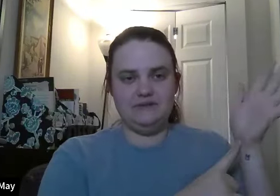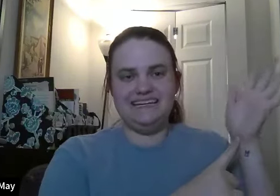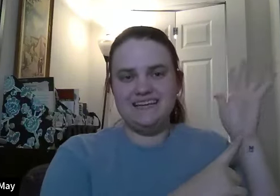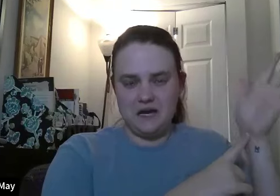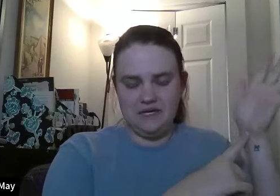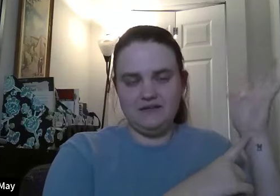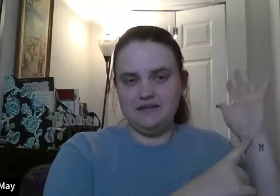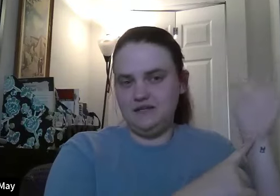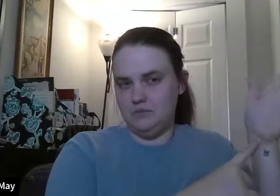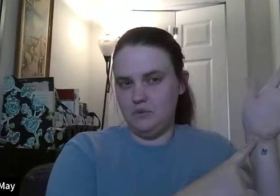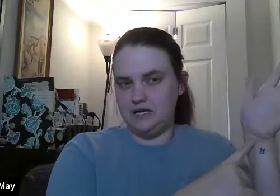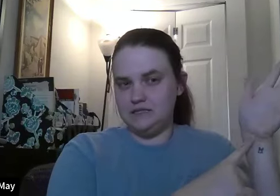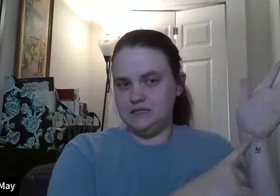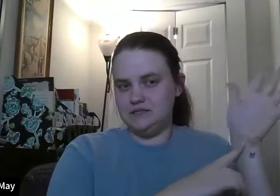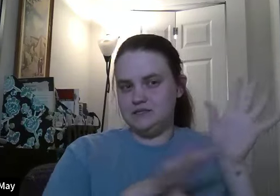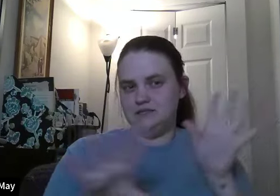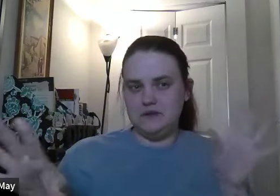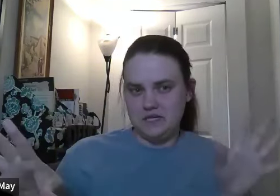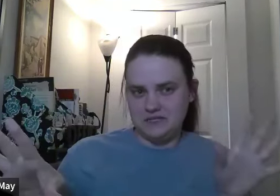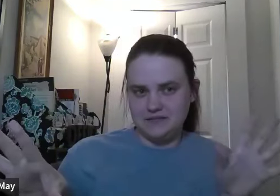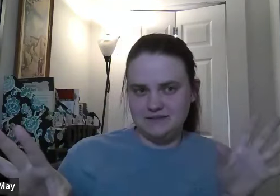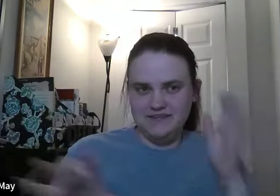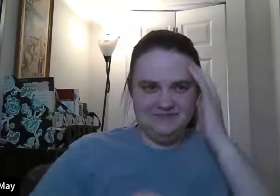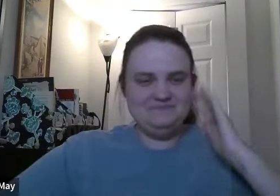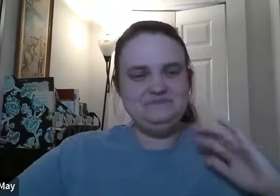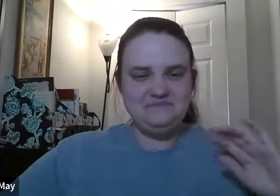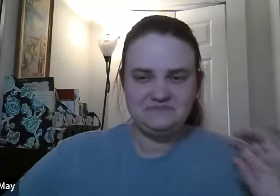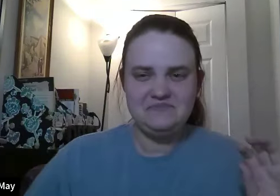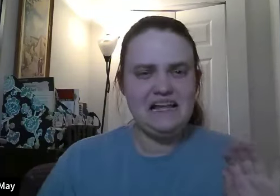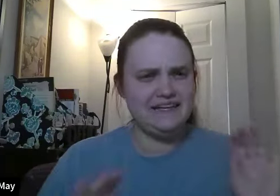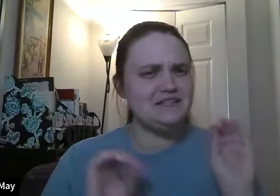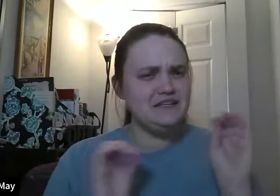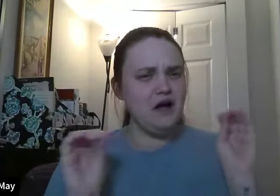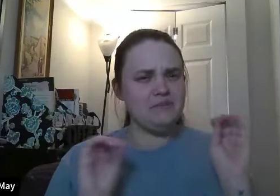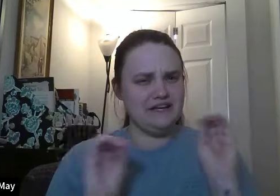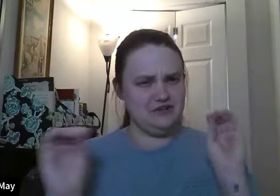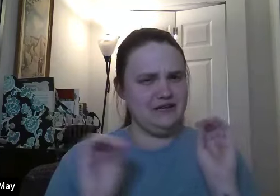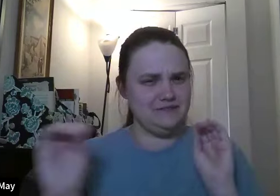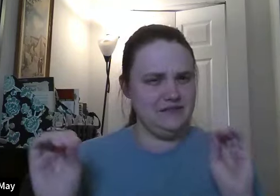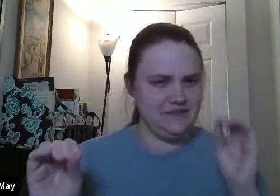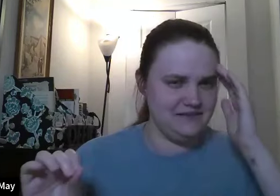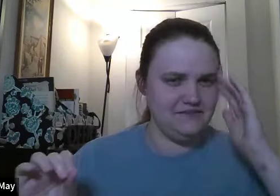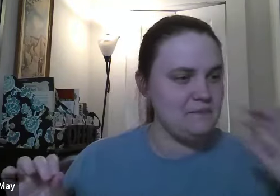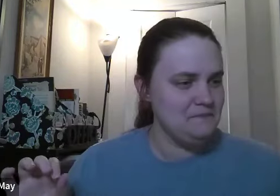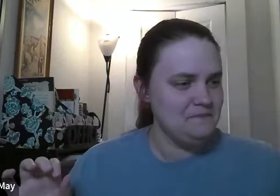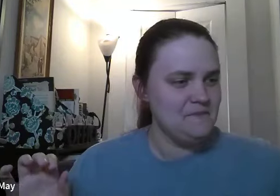like timing, like number wise, if that makes sense. It gets a little complicated trying to explain things like that.